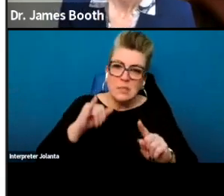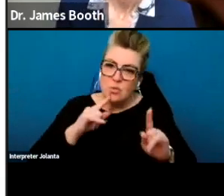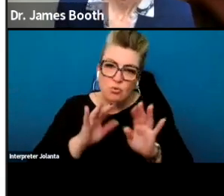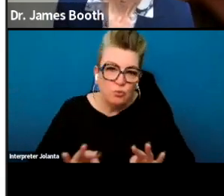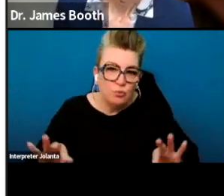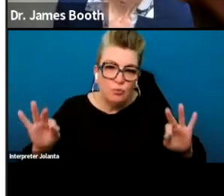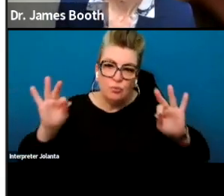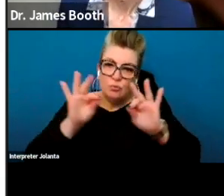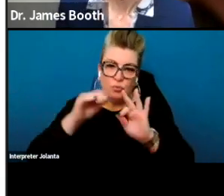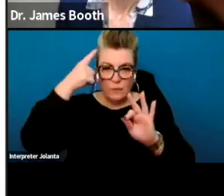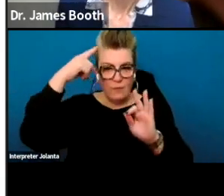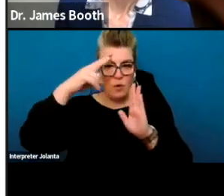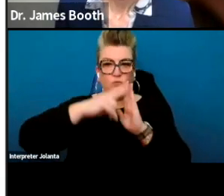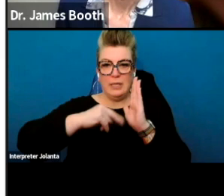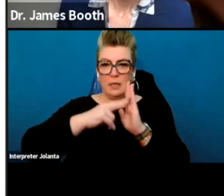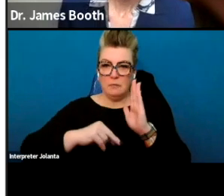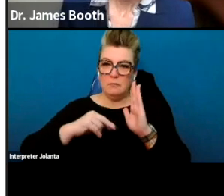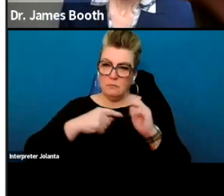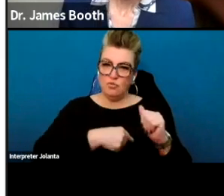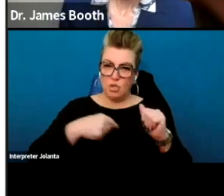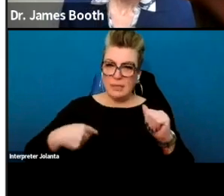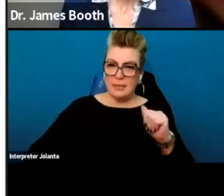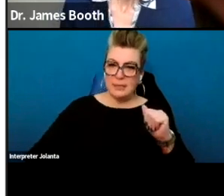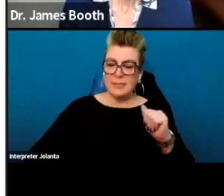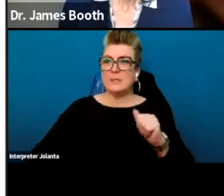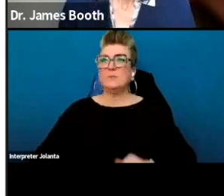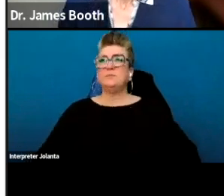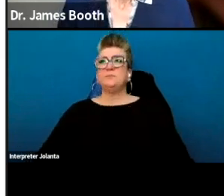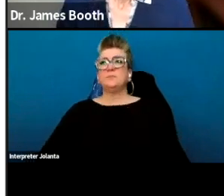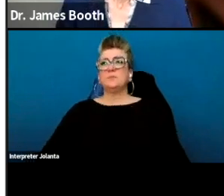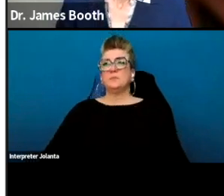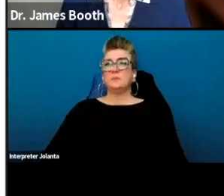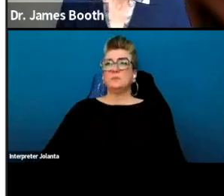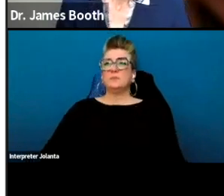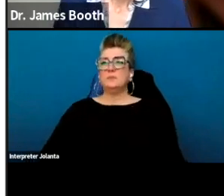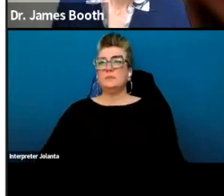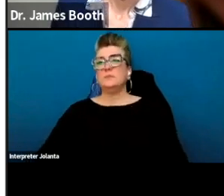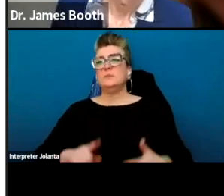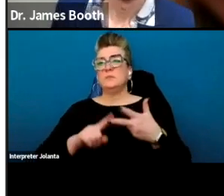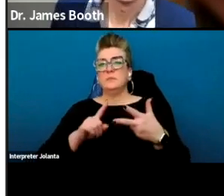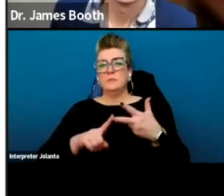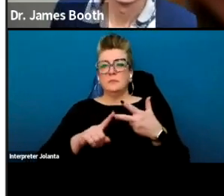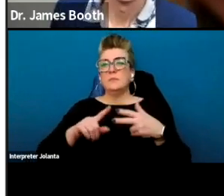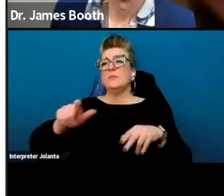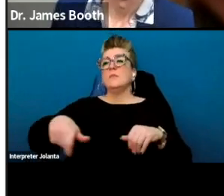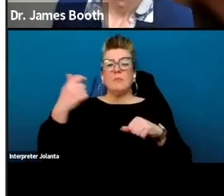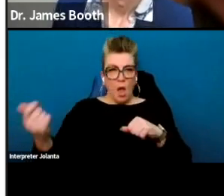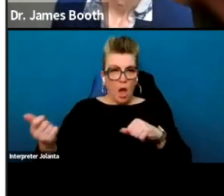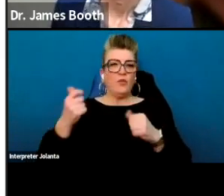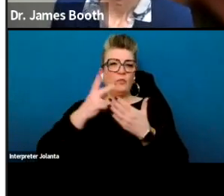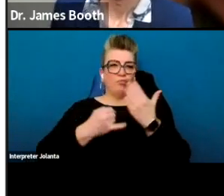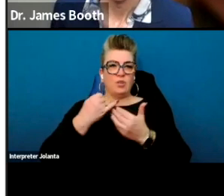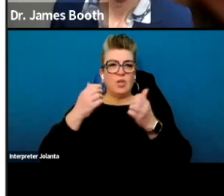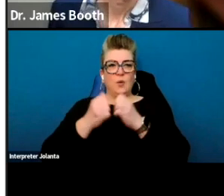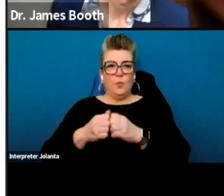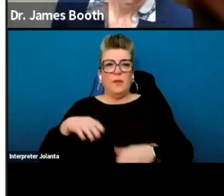reading in Chinese. I also have a collaborative project with Yulia Kovelman,